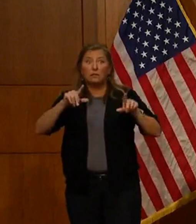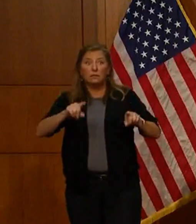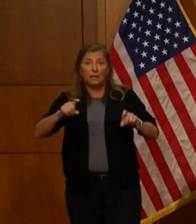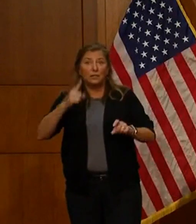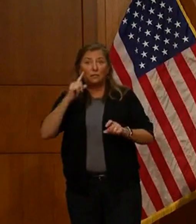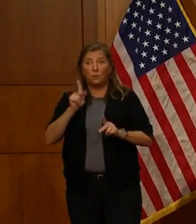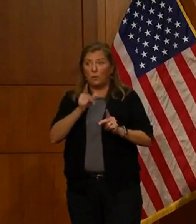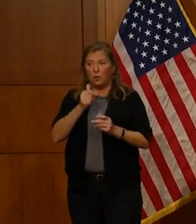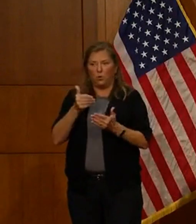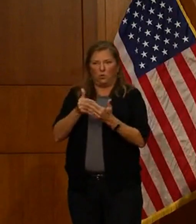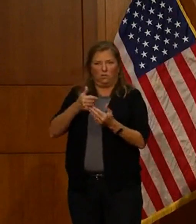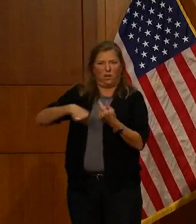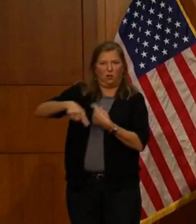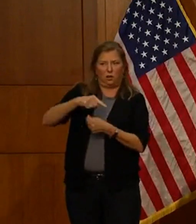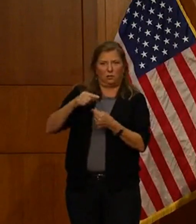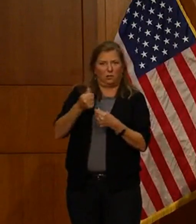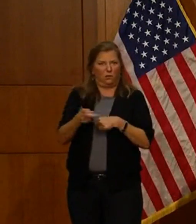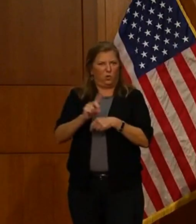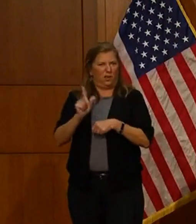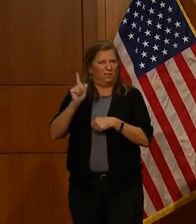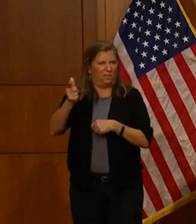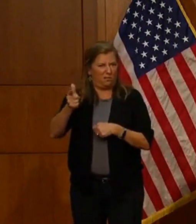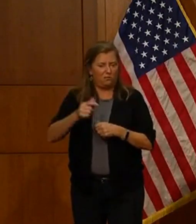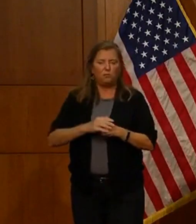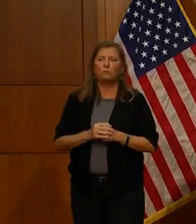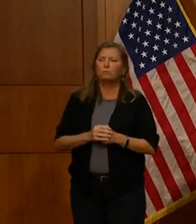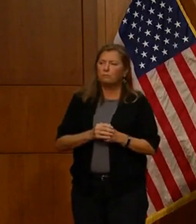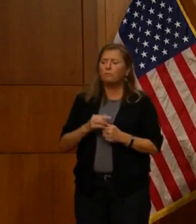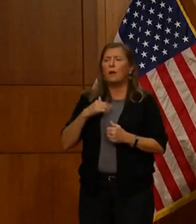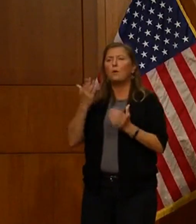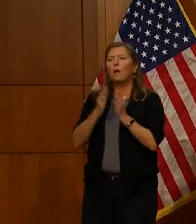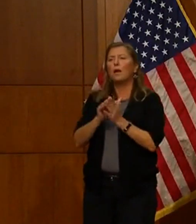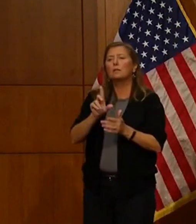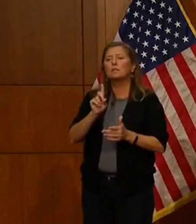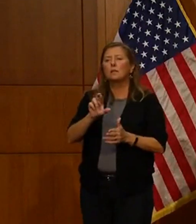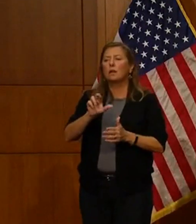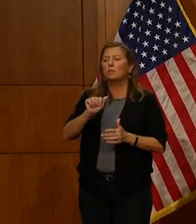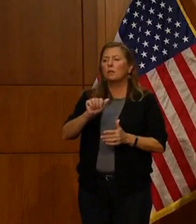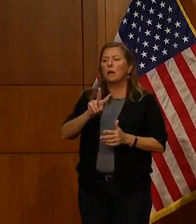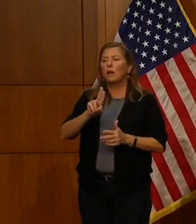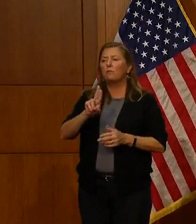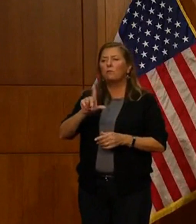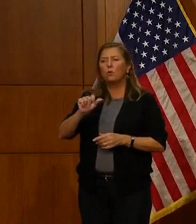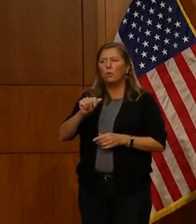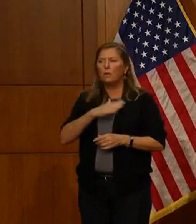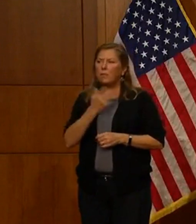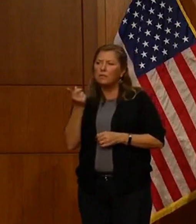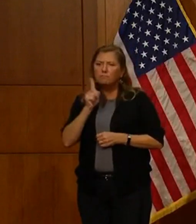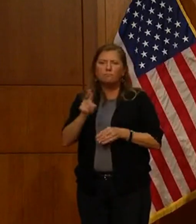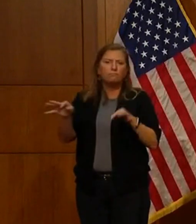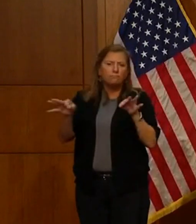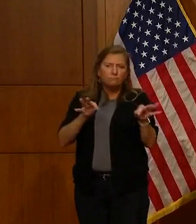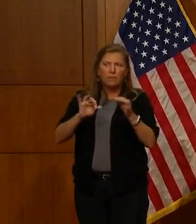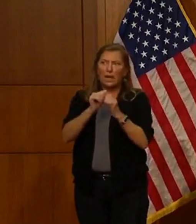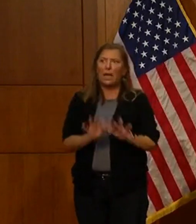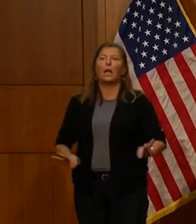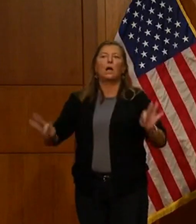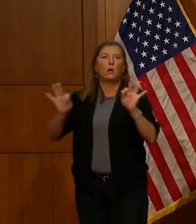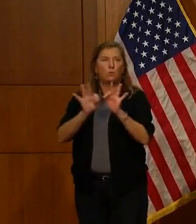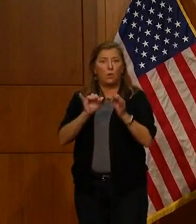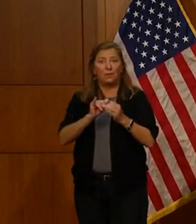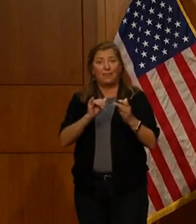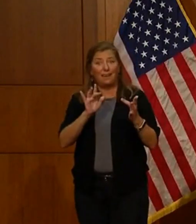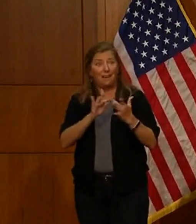contacts a few days later. I'd like to ask Dr. Avula to come up and talk a little bit about how important contact